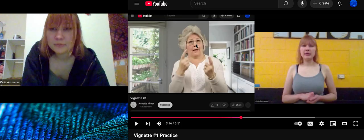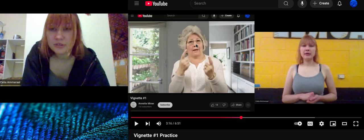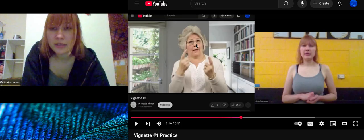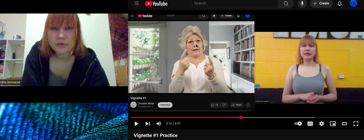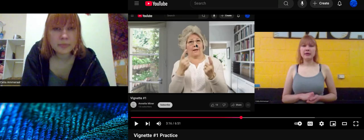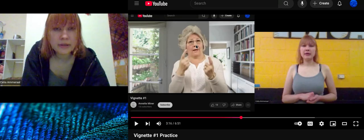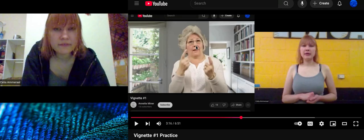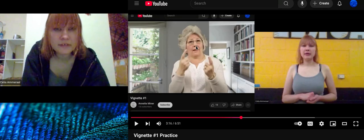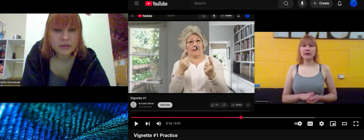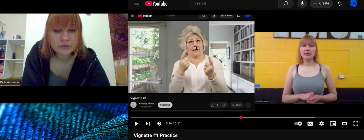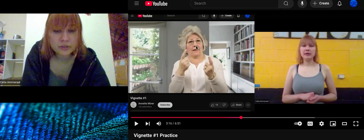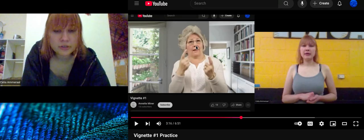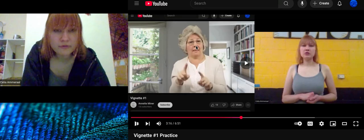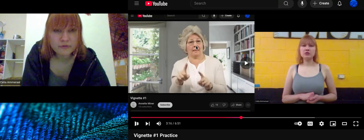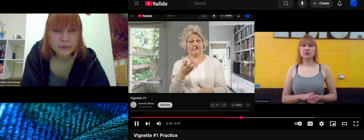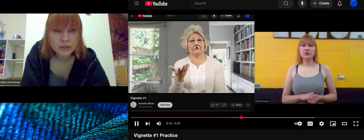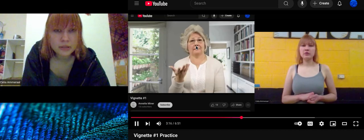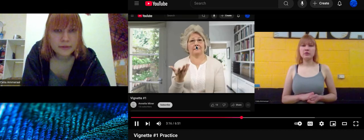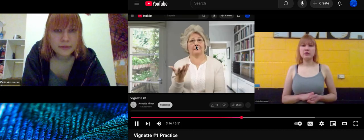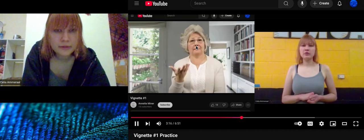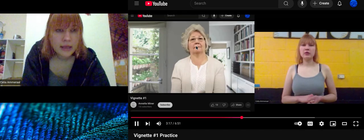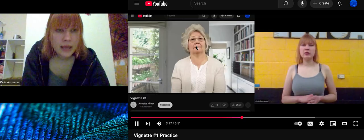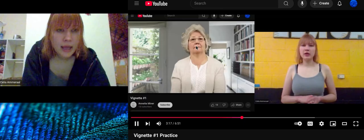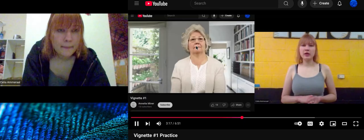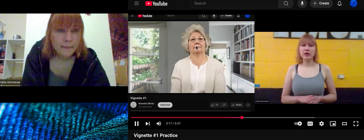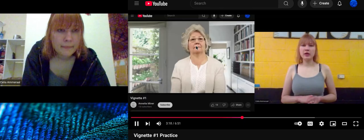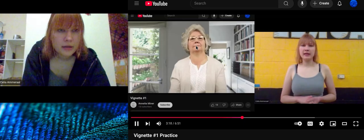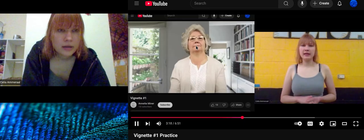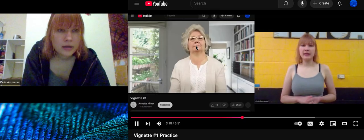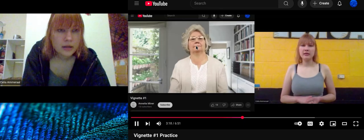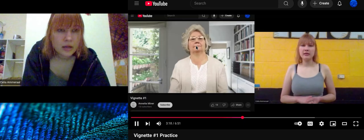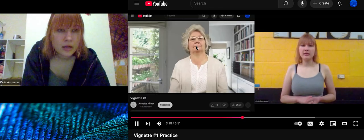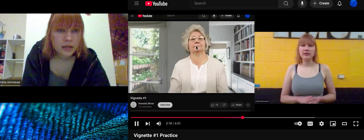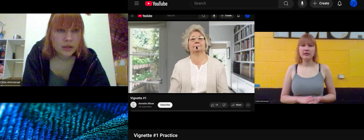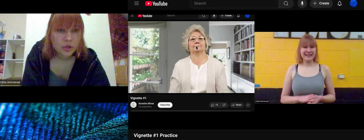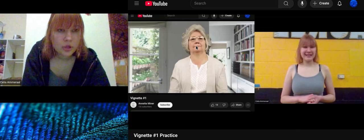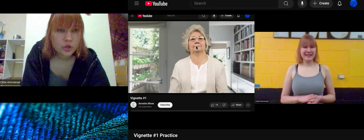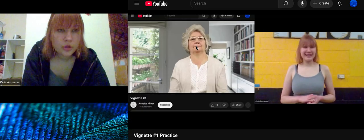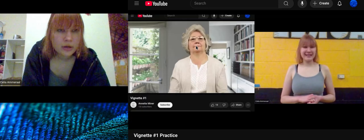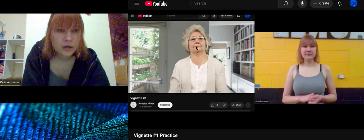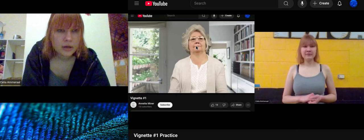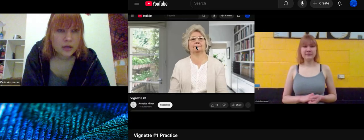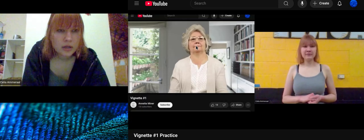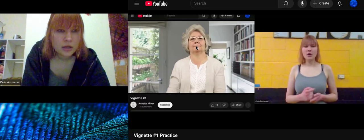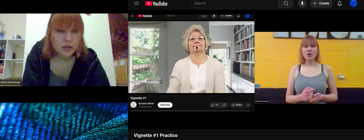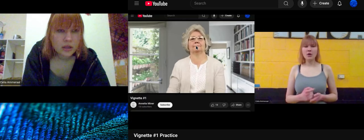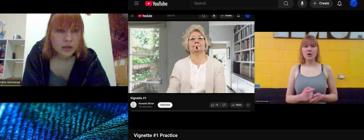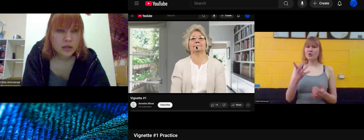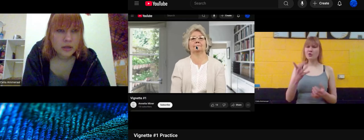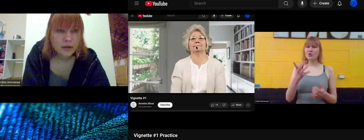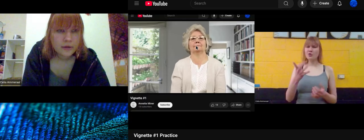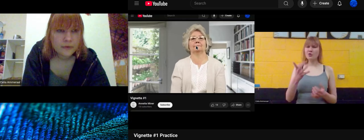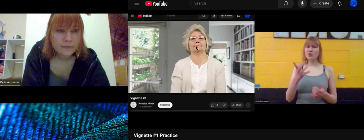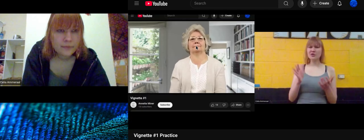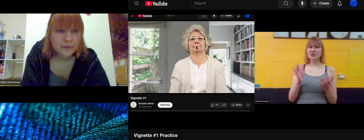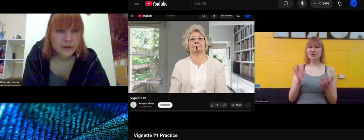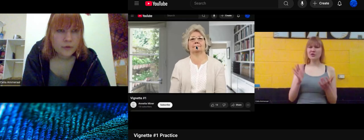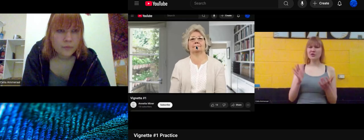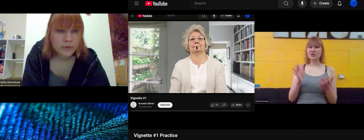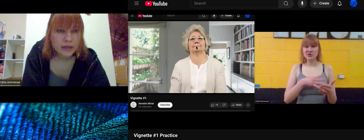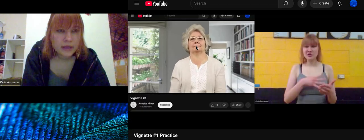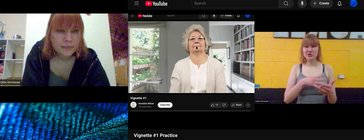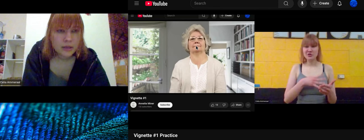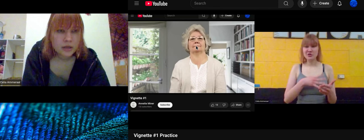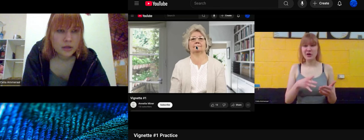I genuinely believe this video is going to be 40 minutes so that I could look at it. So you wanted a chart to look at to be able to compare your